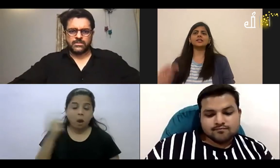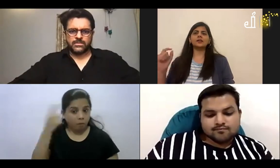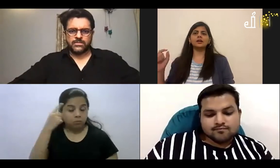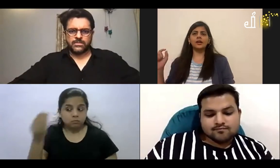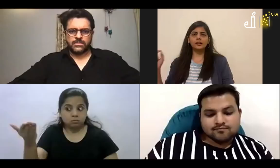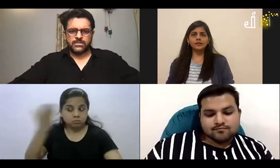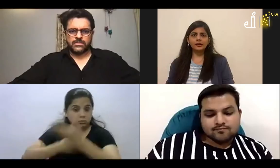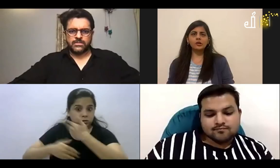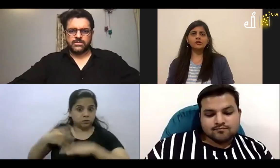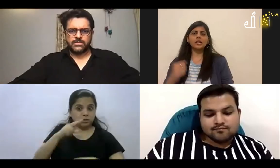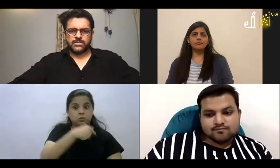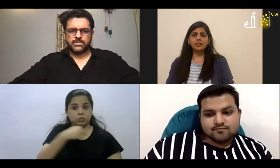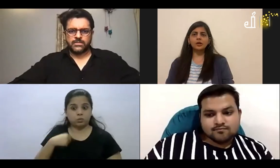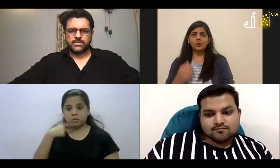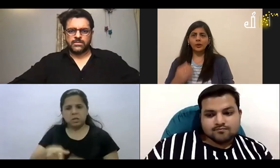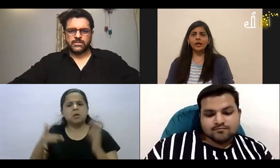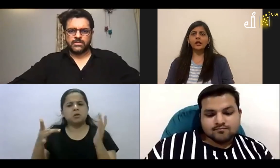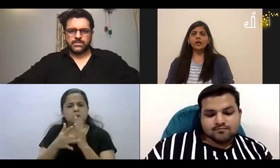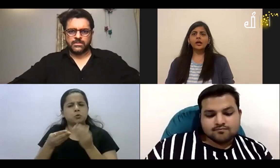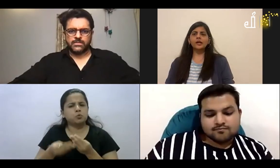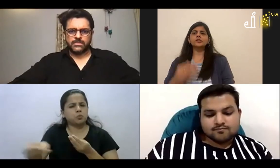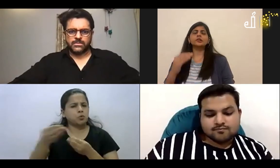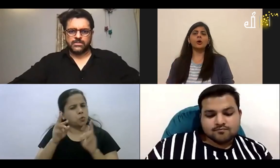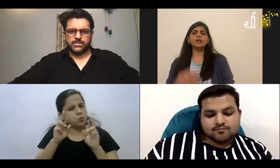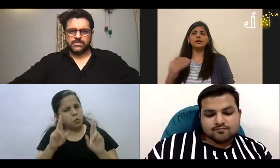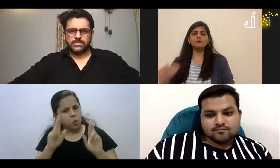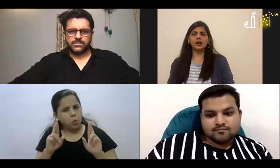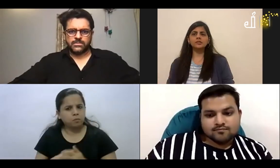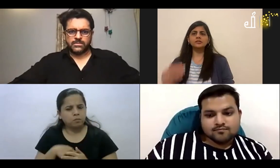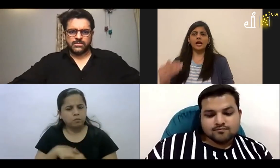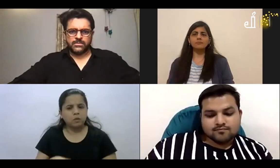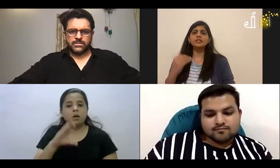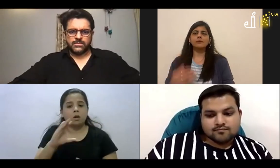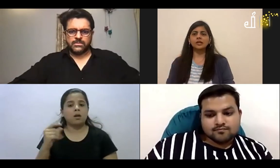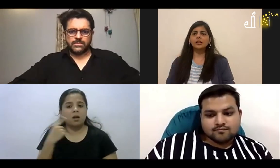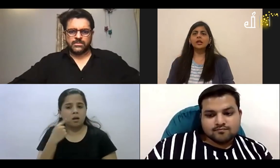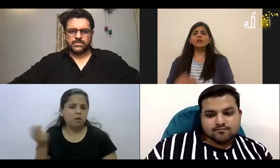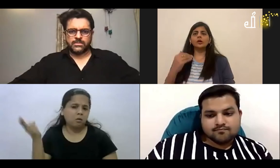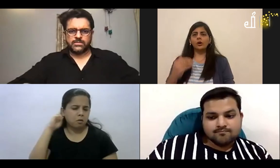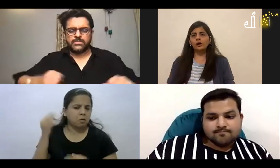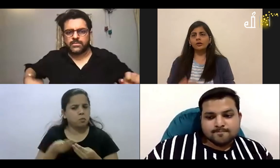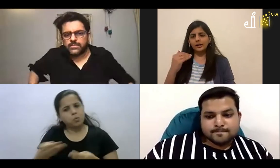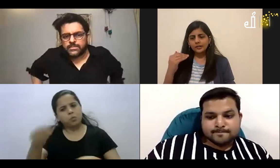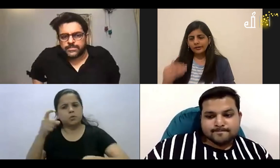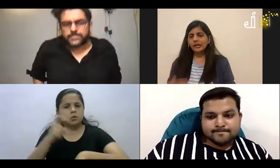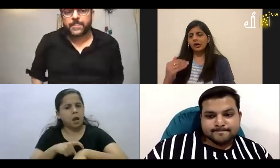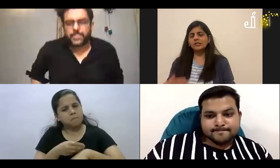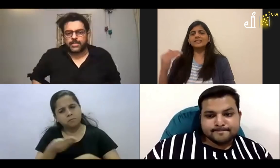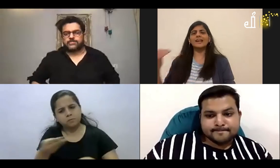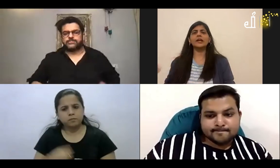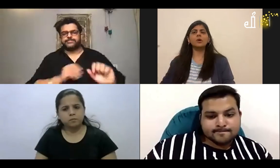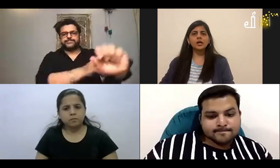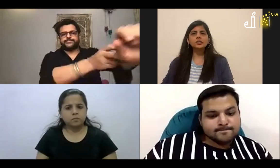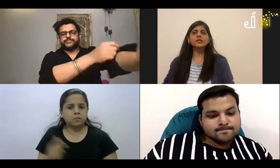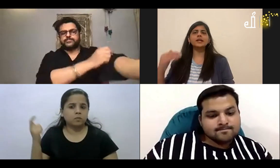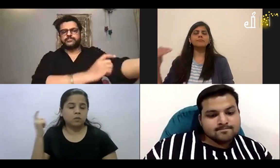is a technology coming your way, and it is cochlear implant. Time is coming. Your hearing loss is